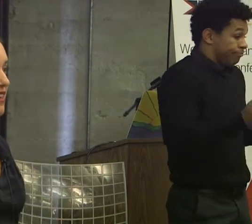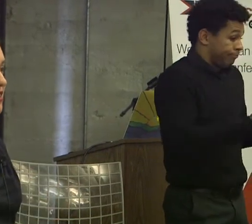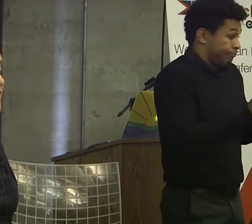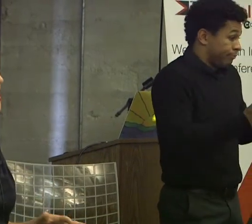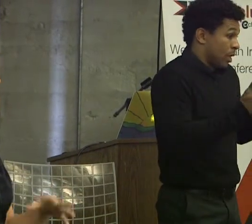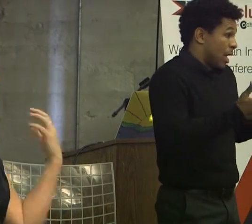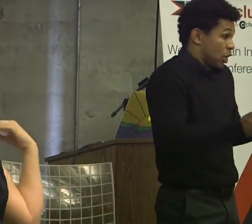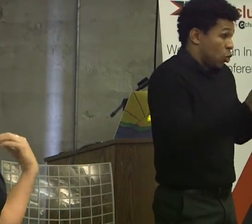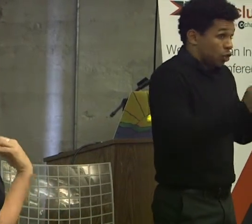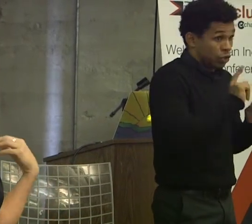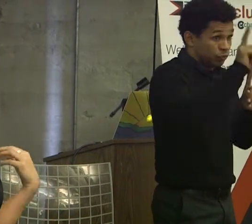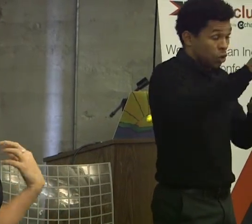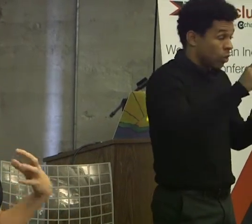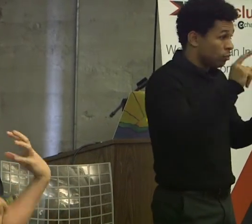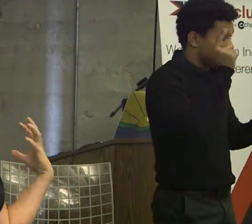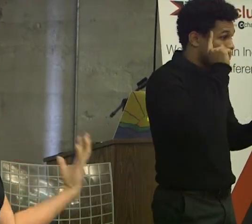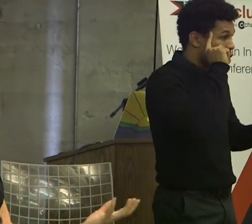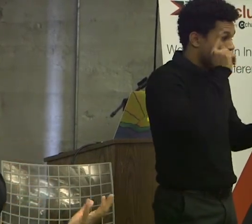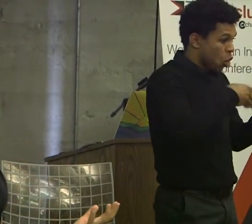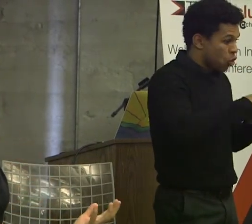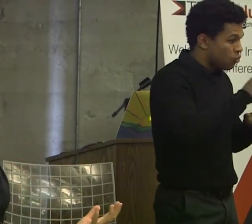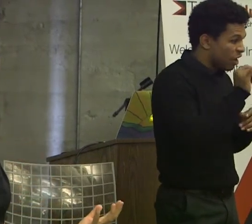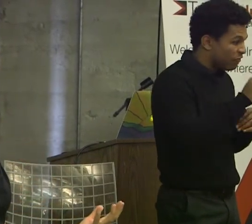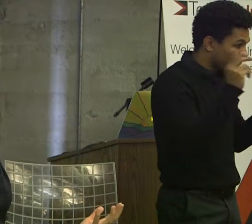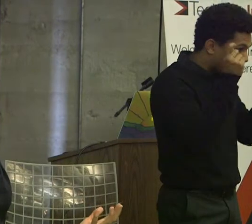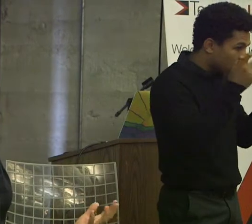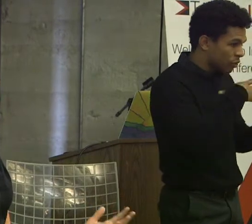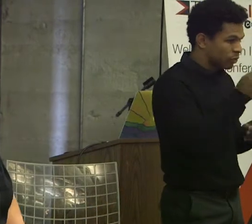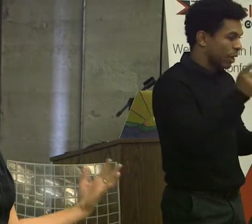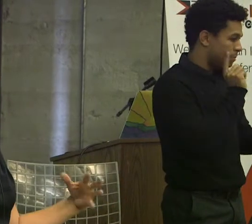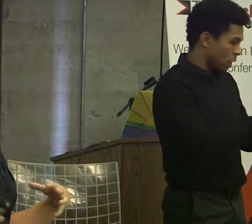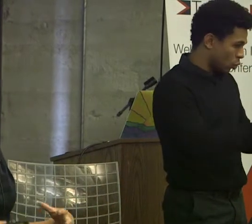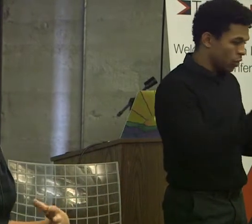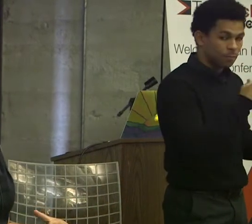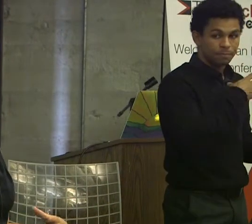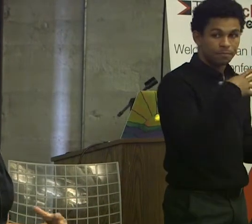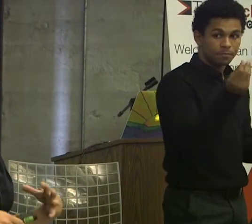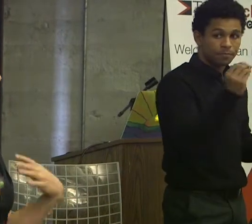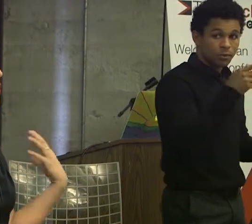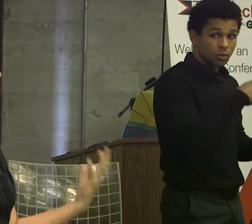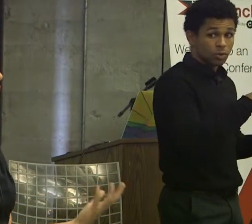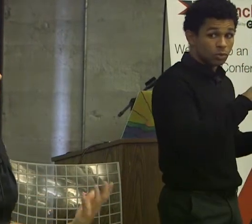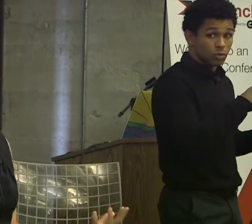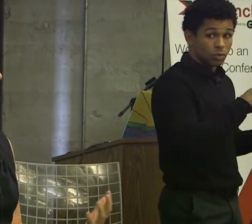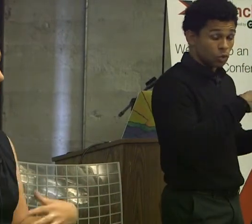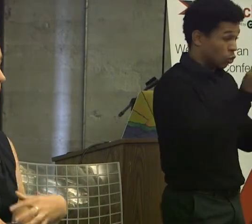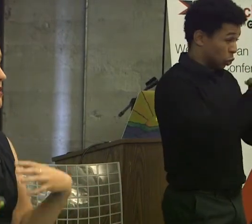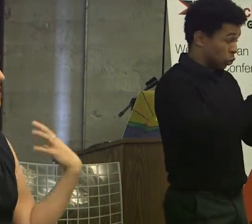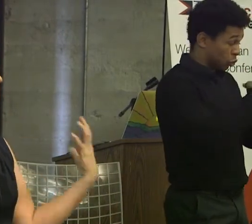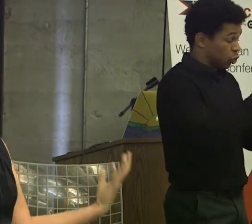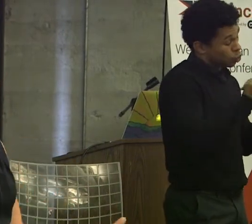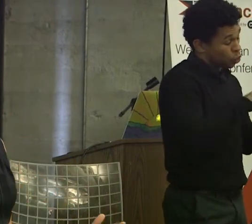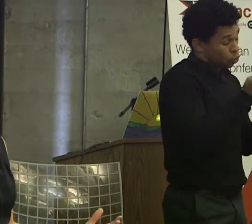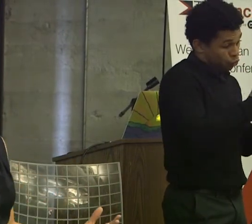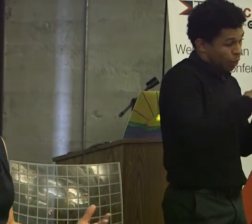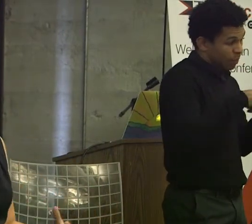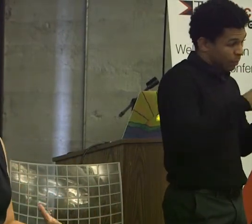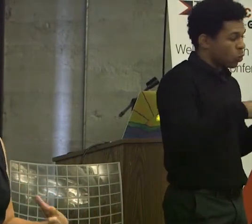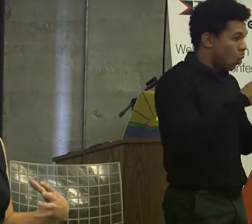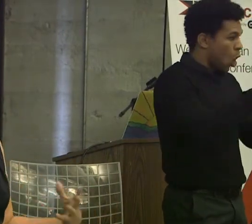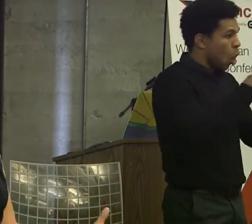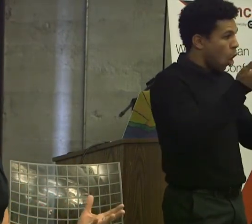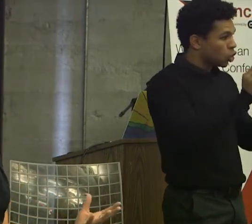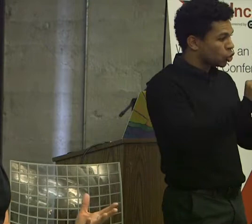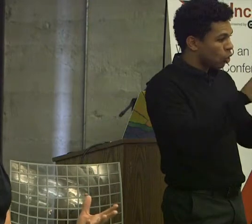things like that. So I think approaching those conversations in this very open way, you actually end up creating people who are long-term allies to this sort of diversity